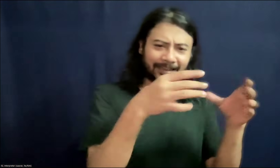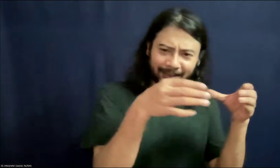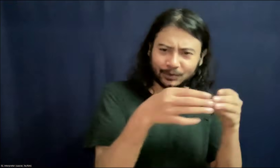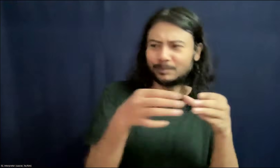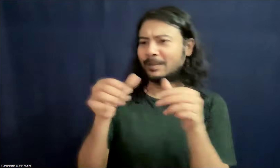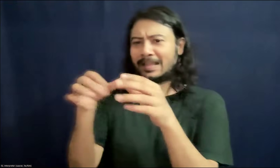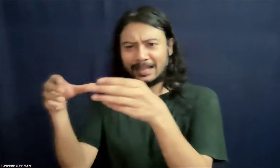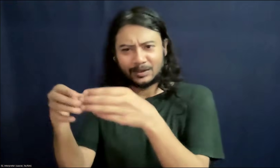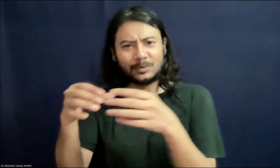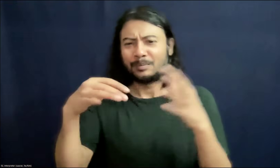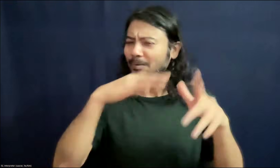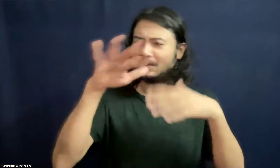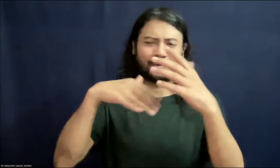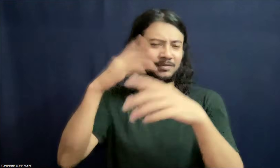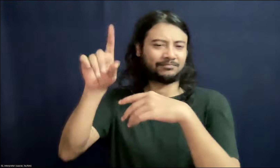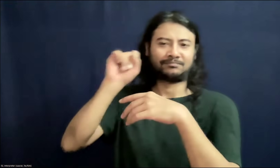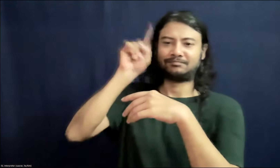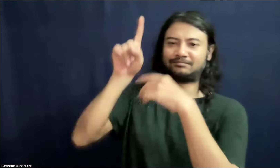So after getting this knowledge,